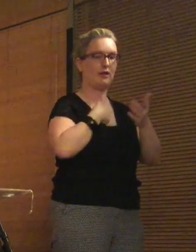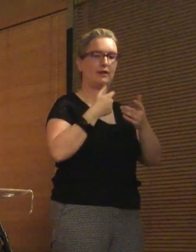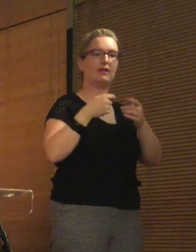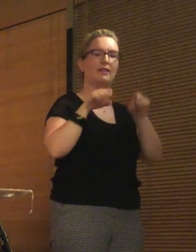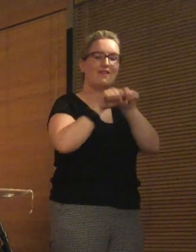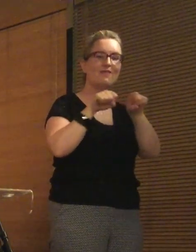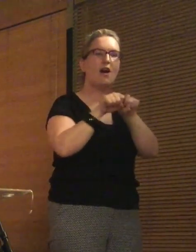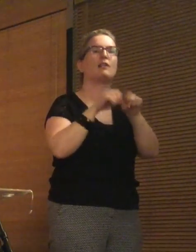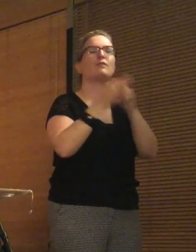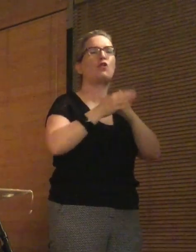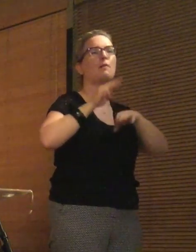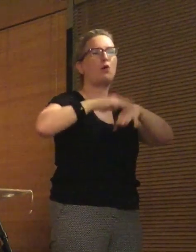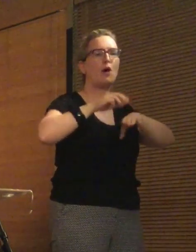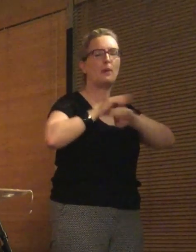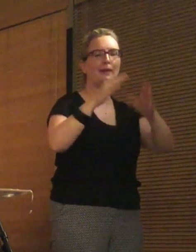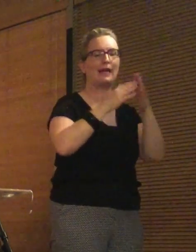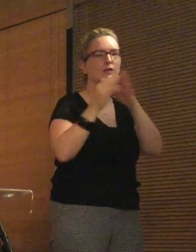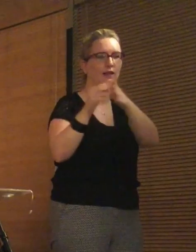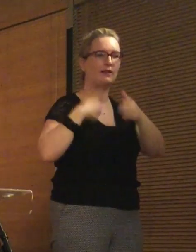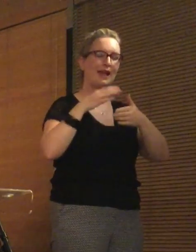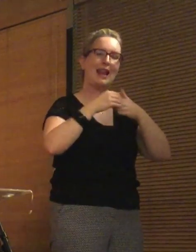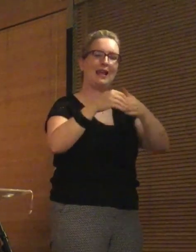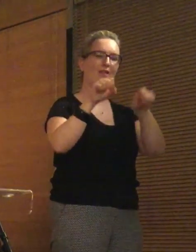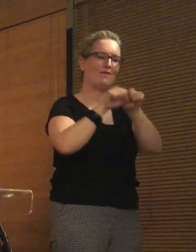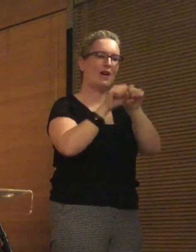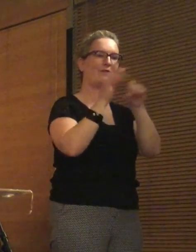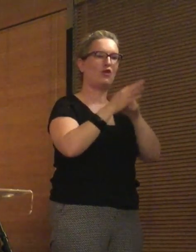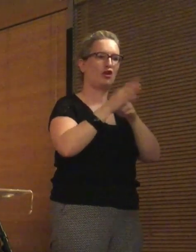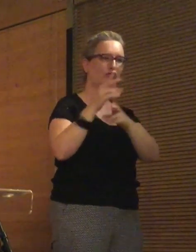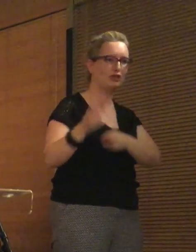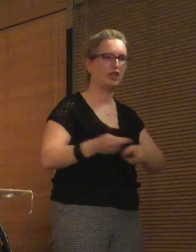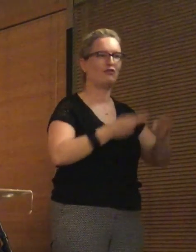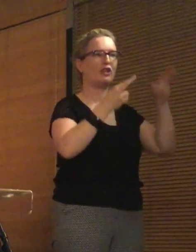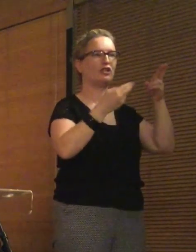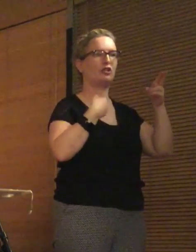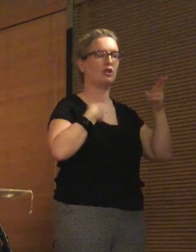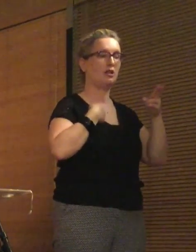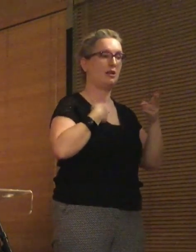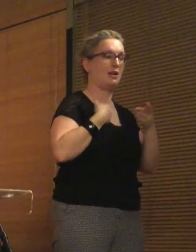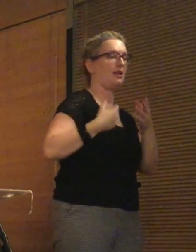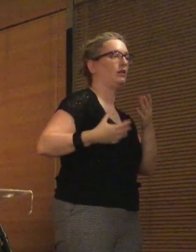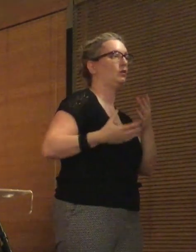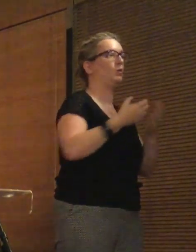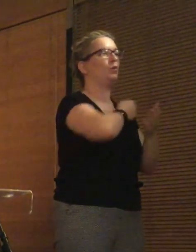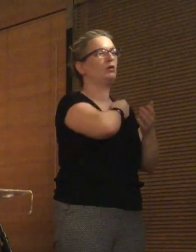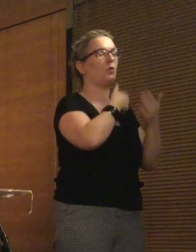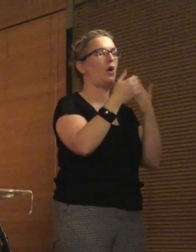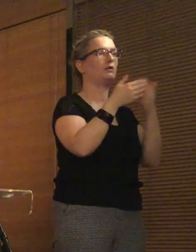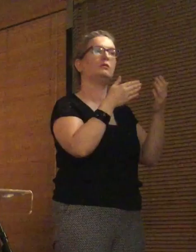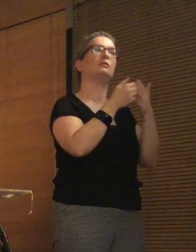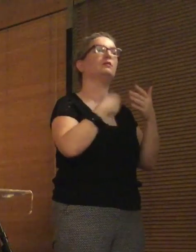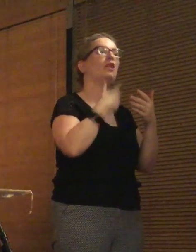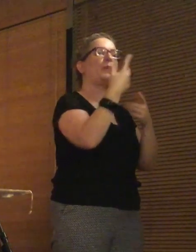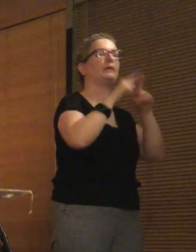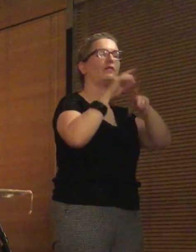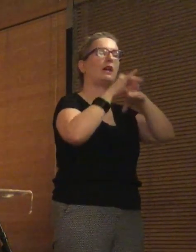of public housing. They led the fight for regeneration and achieved 3 different sets and types of public housing and